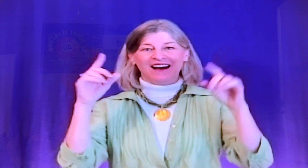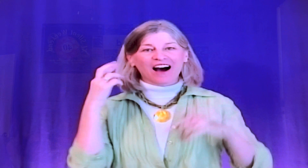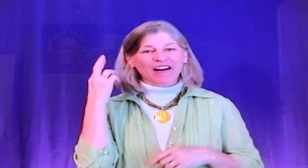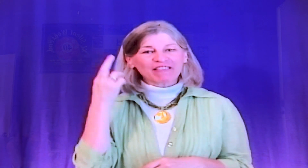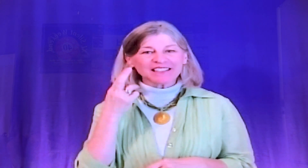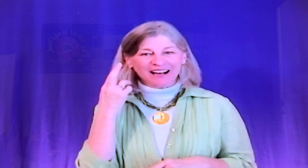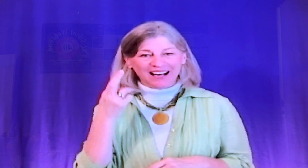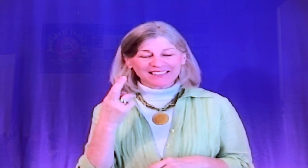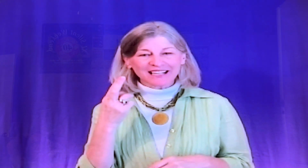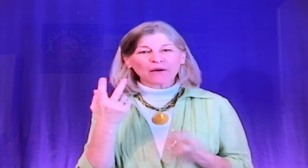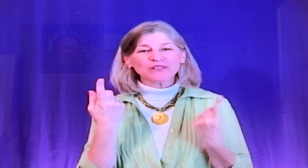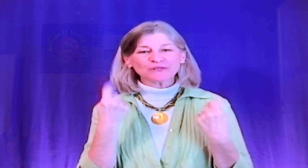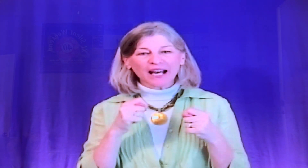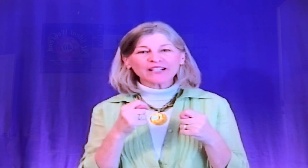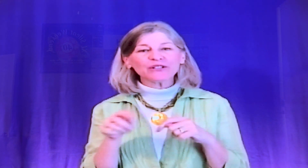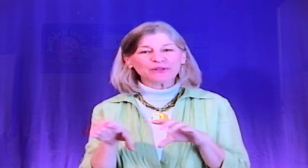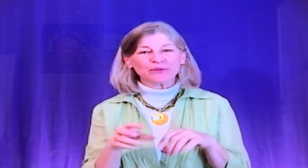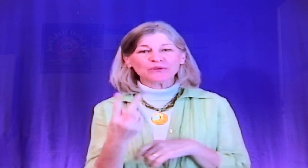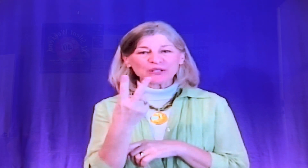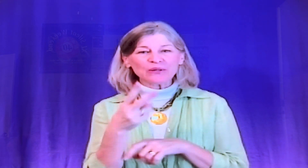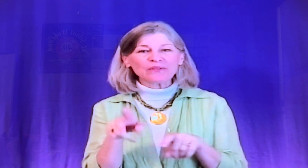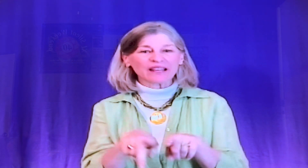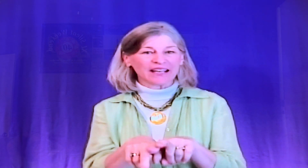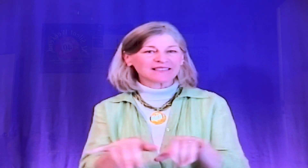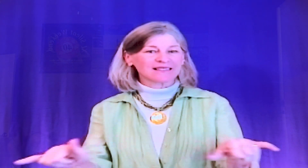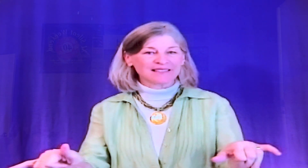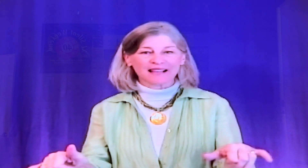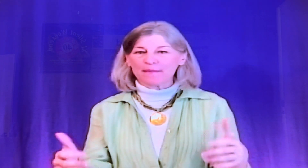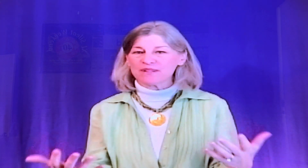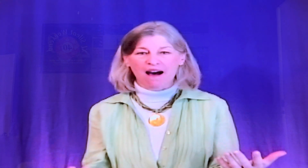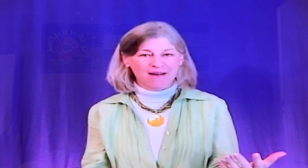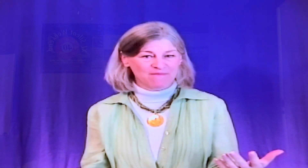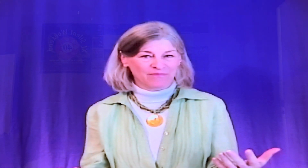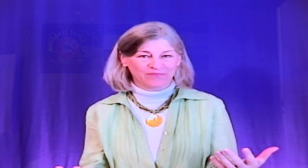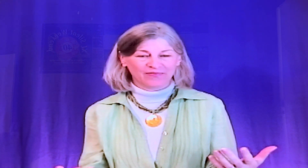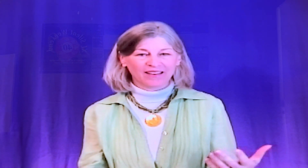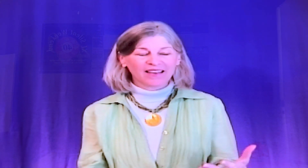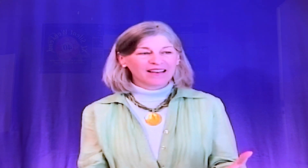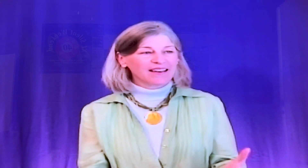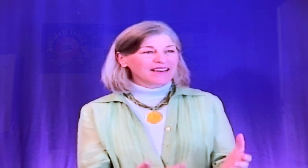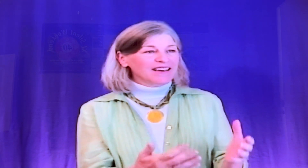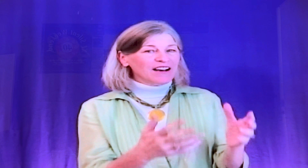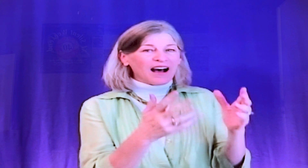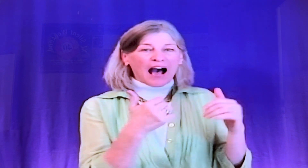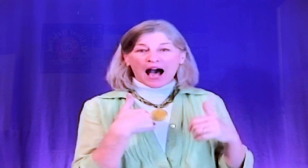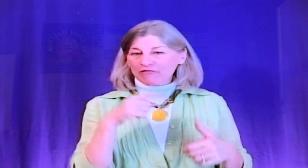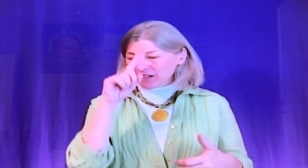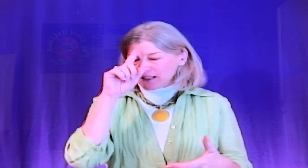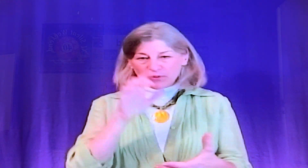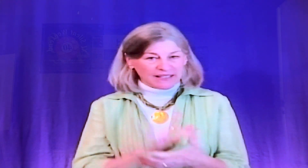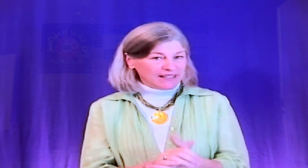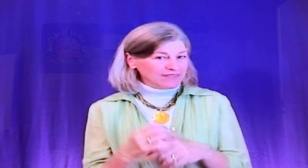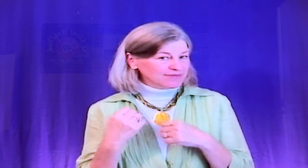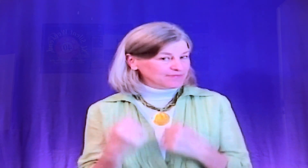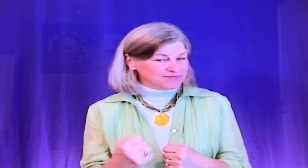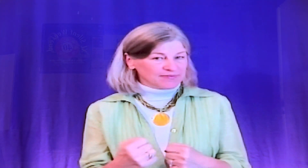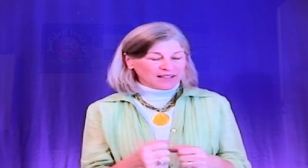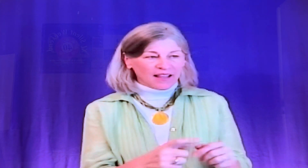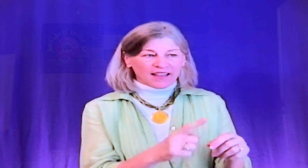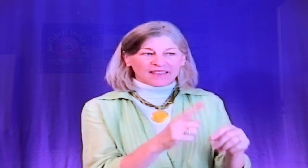I realized I was trying to do two things at the same time. I really believe